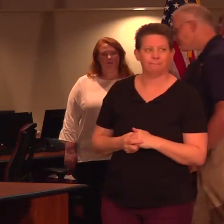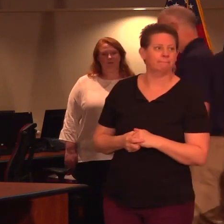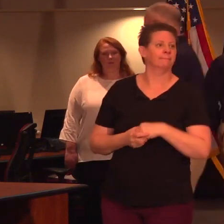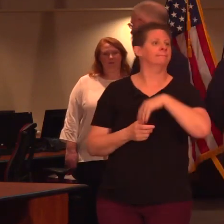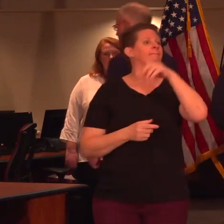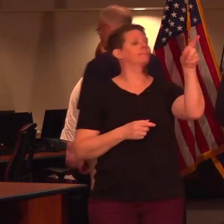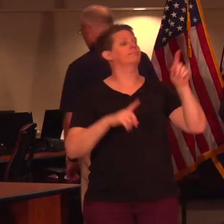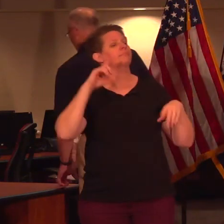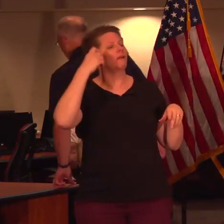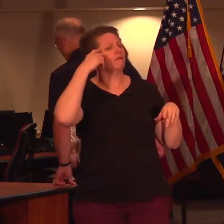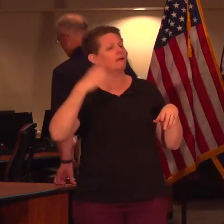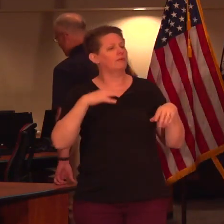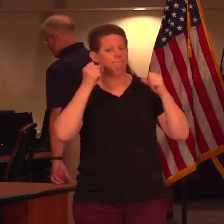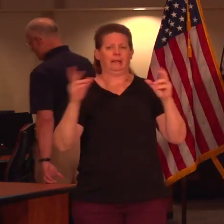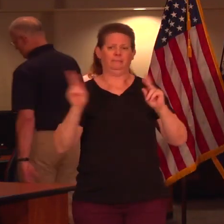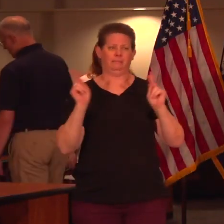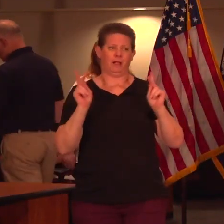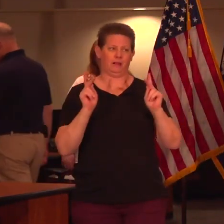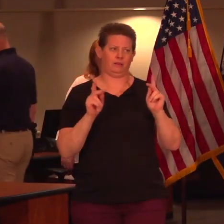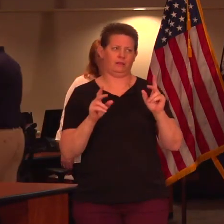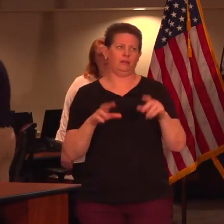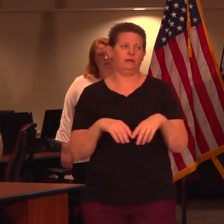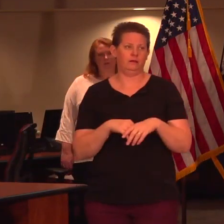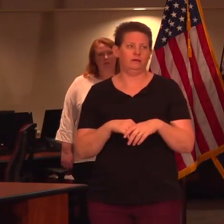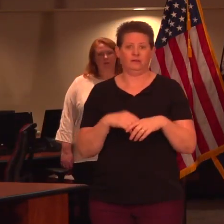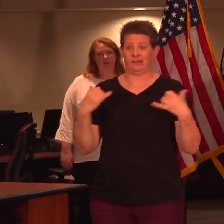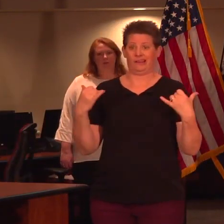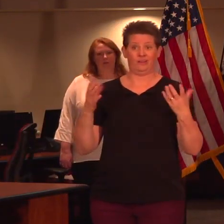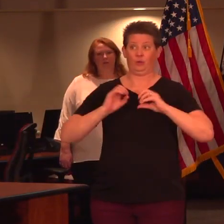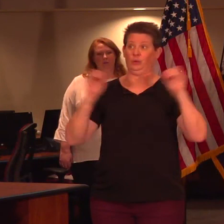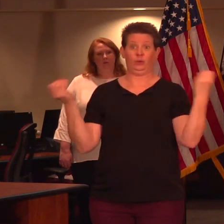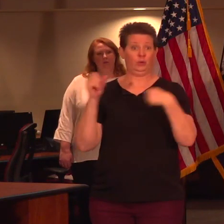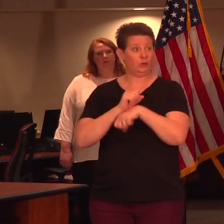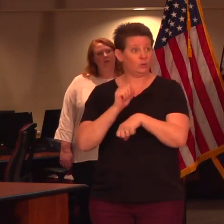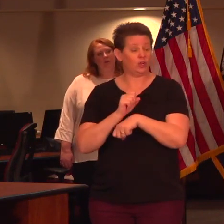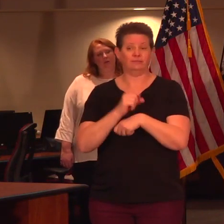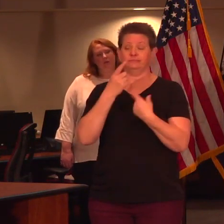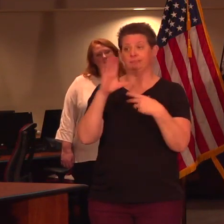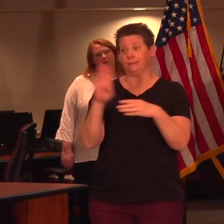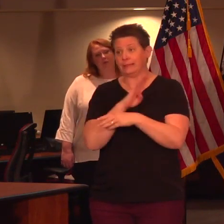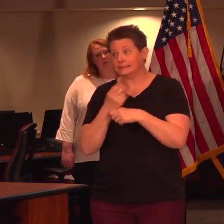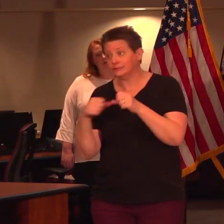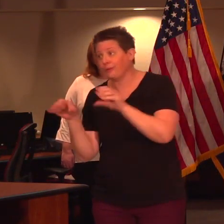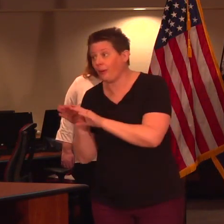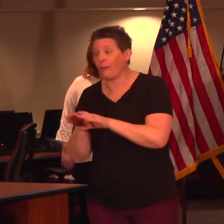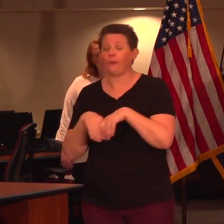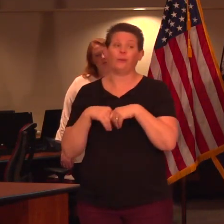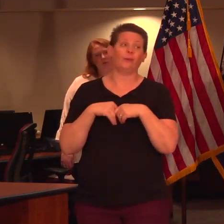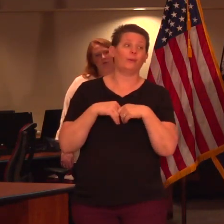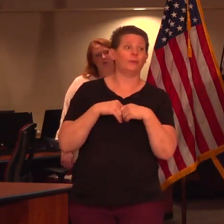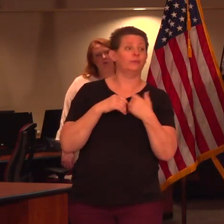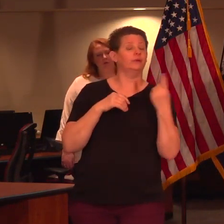Governor, I know a lot of people right now, like you were saying, are out of work, or their businesses have shut down. As far as rent,